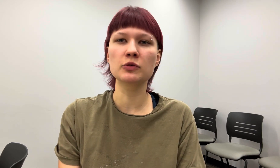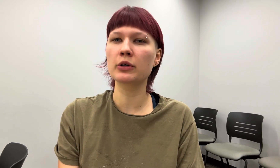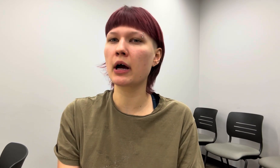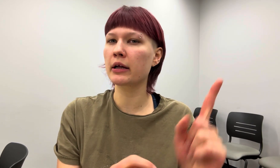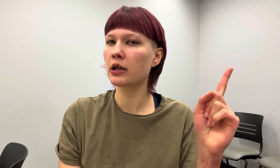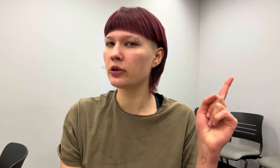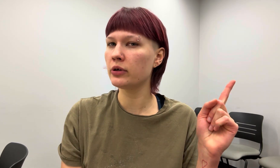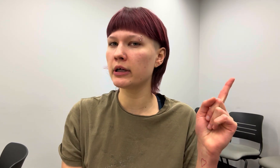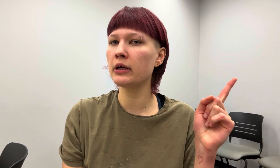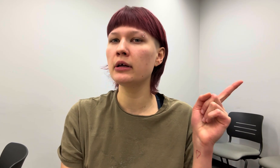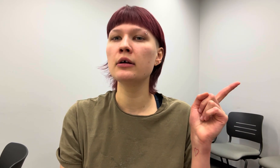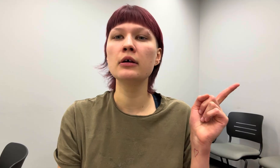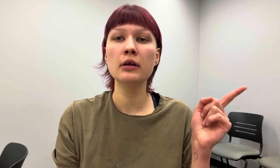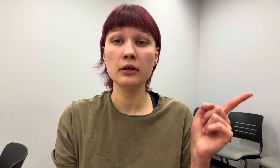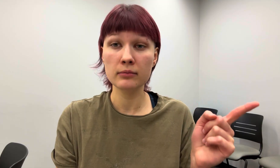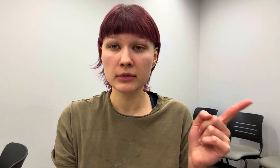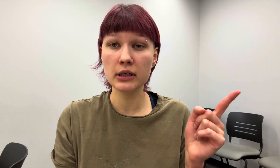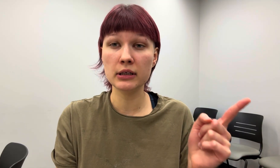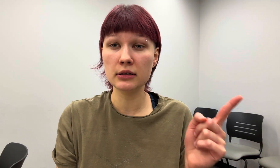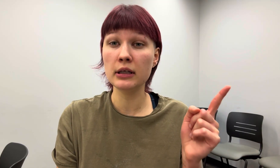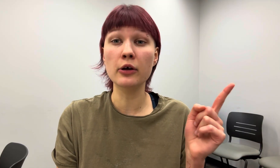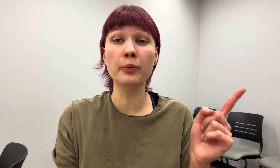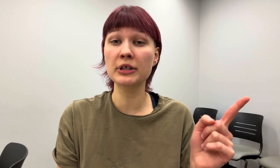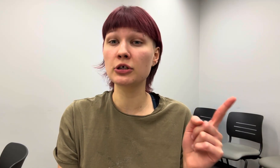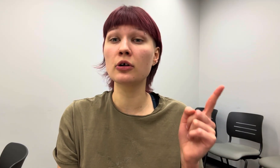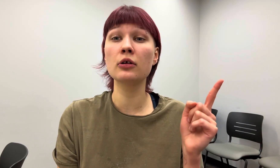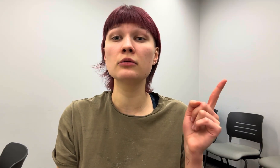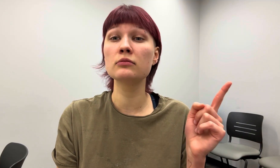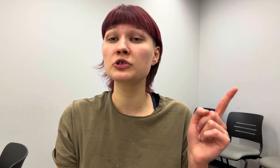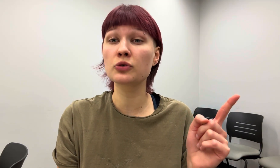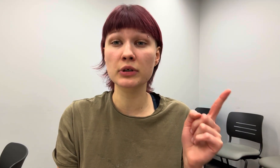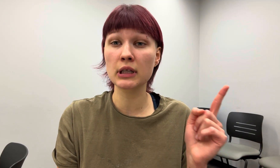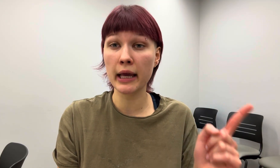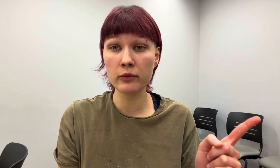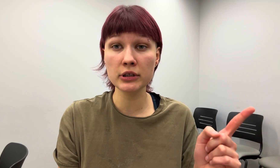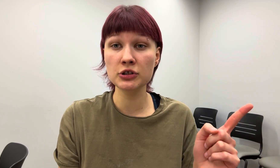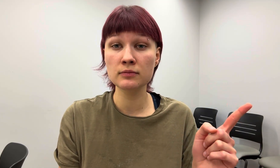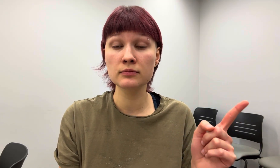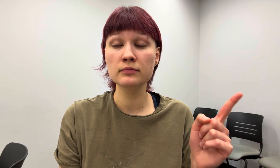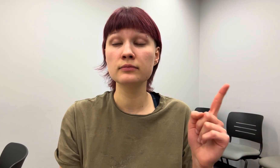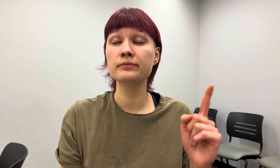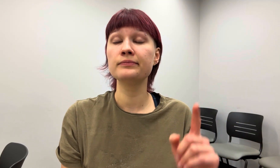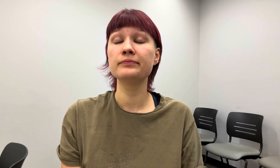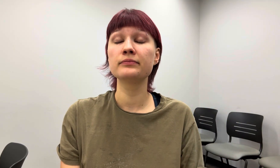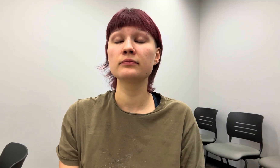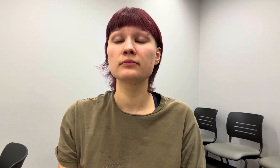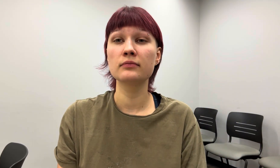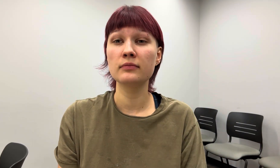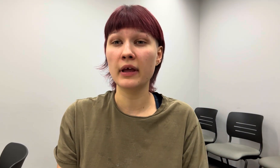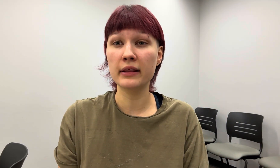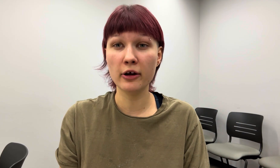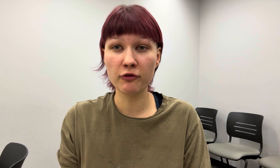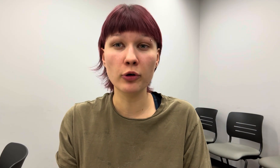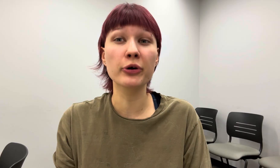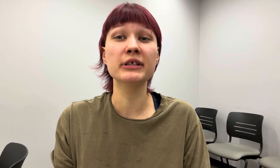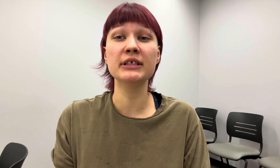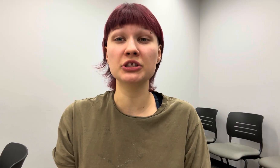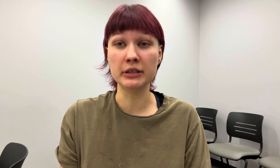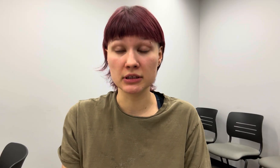not included in the original source language and therefore were additions